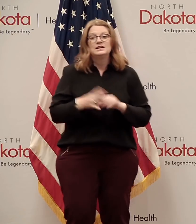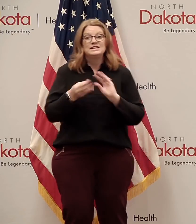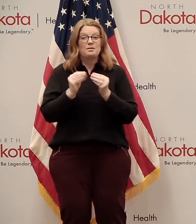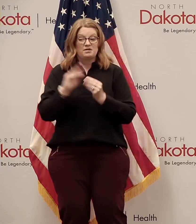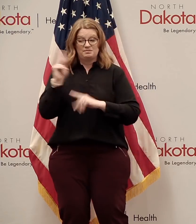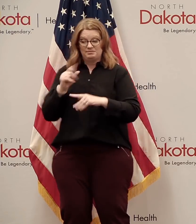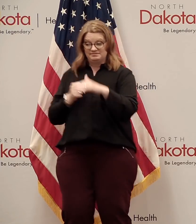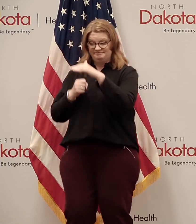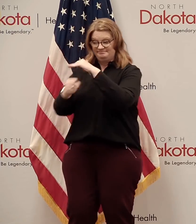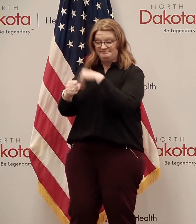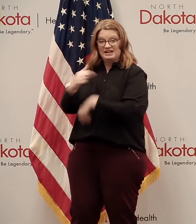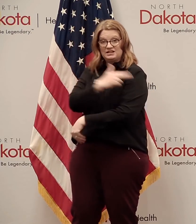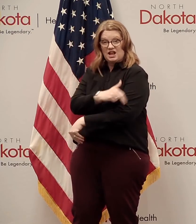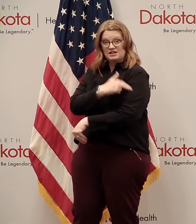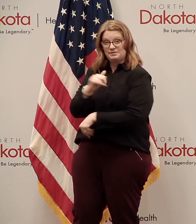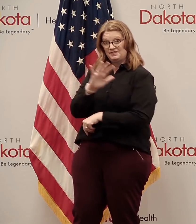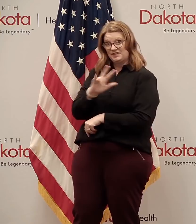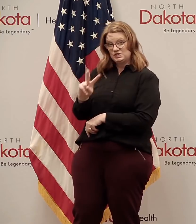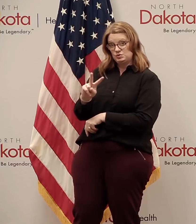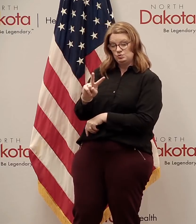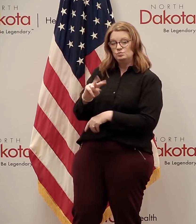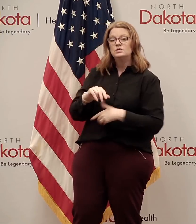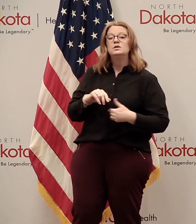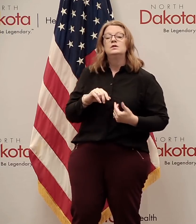hospitalizations in the state, as I said.